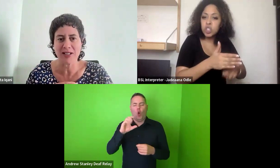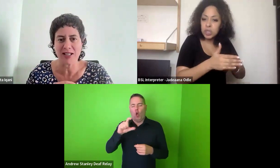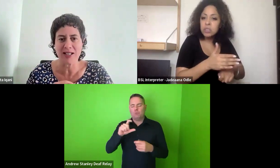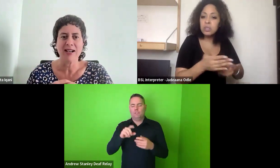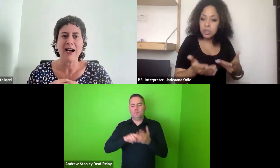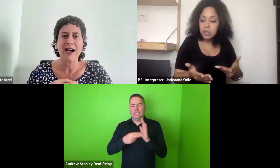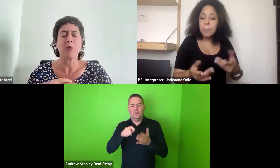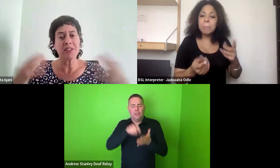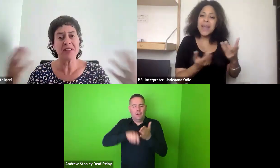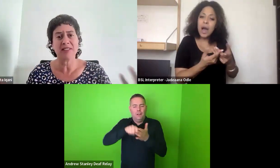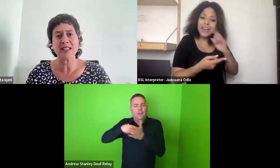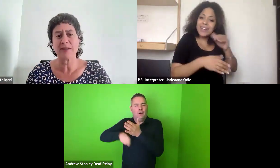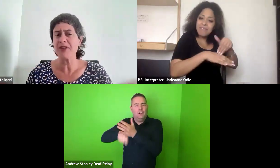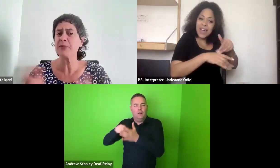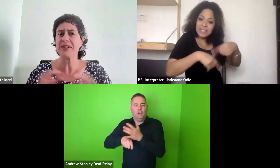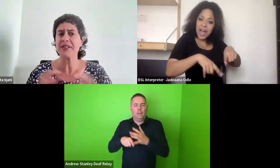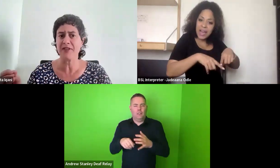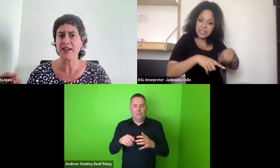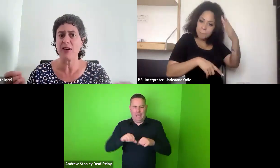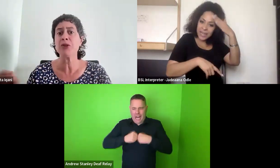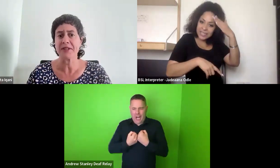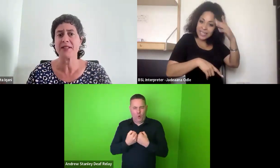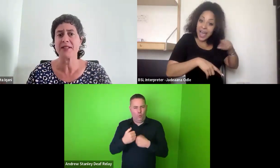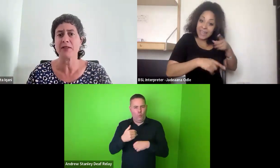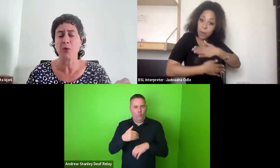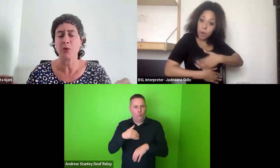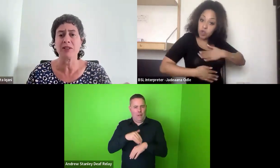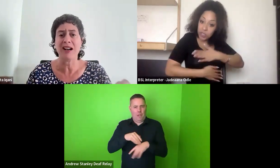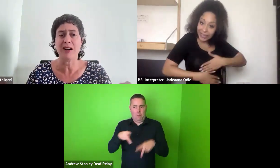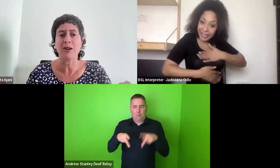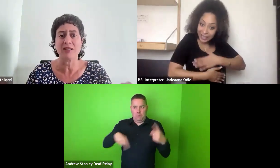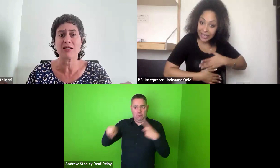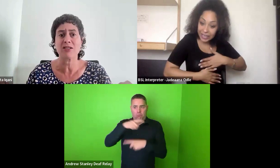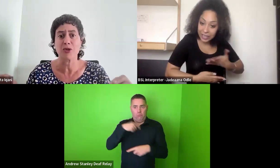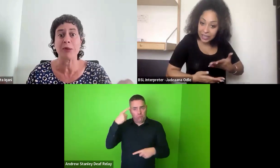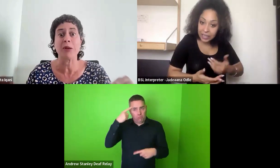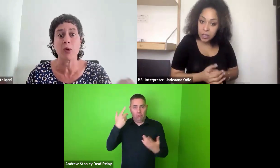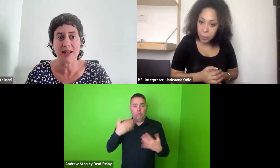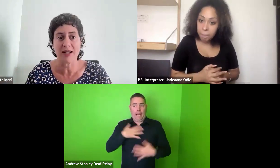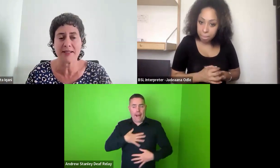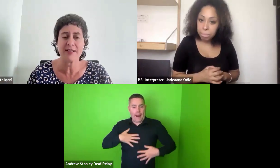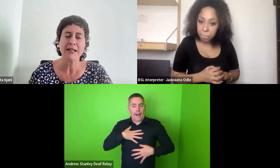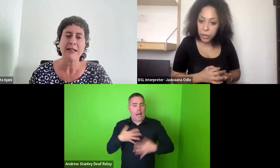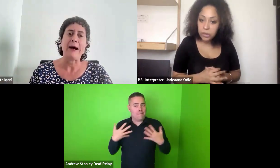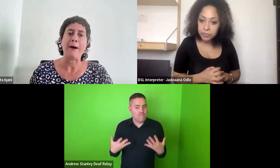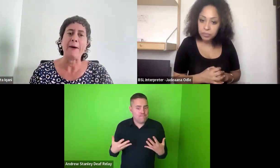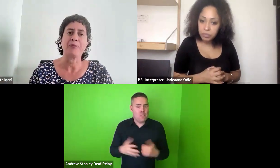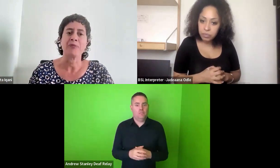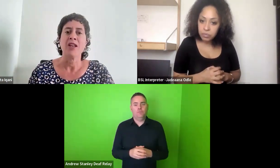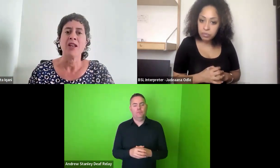and emotionally with these very specific arguments about the world and how it should be